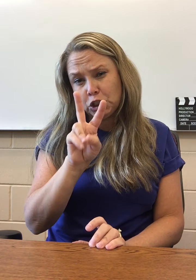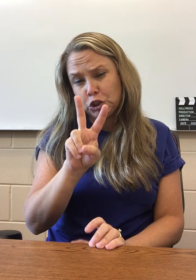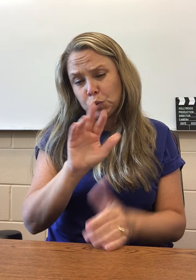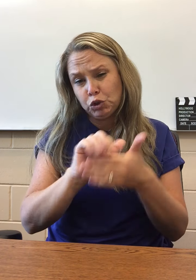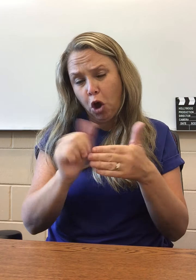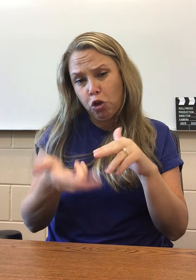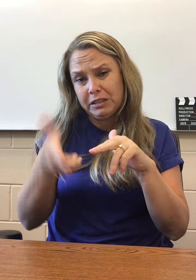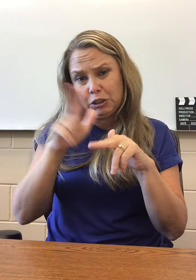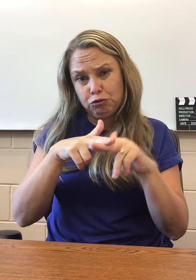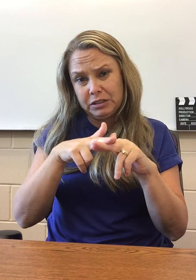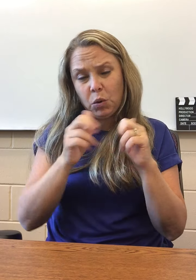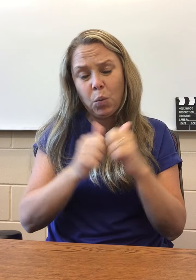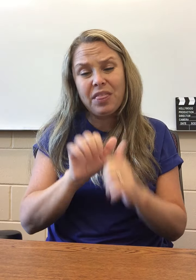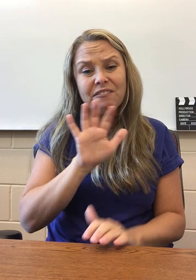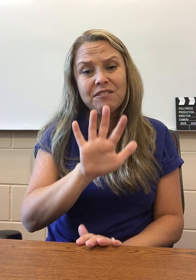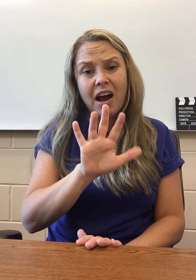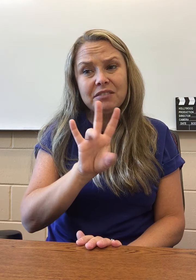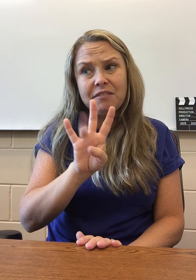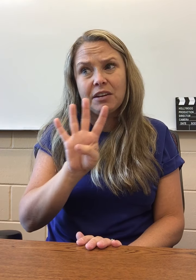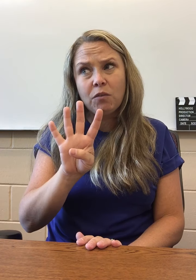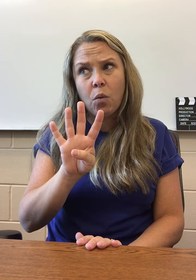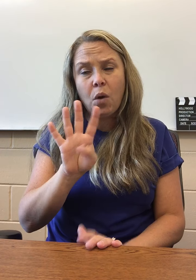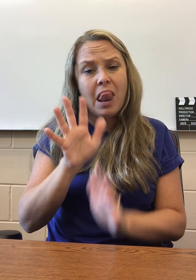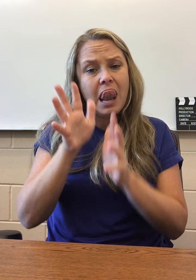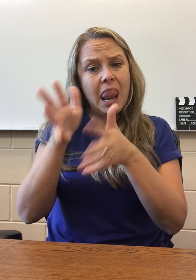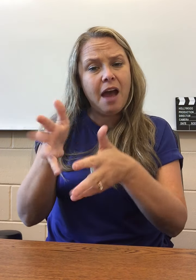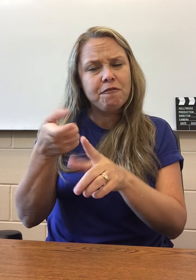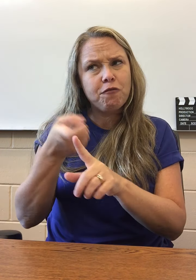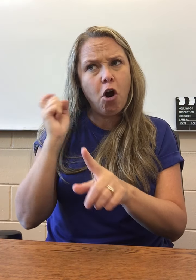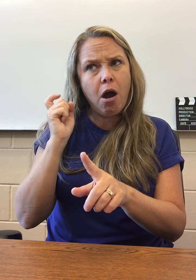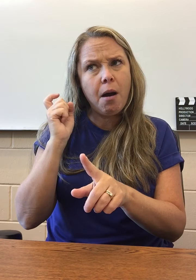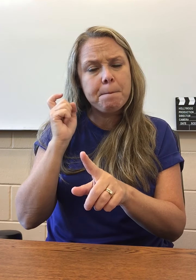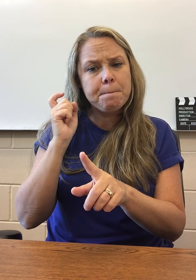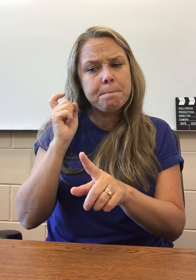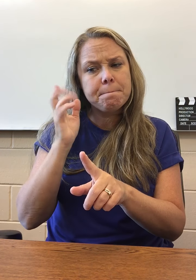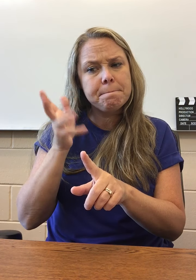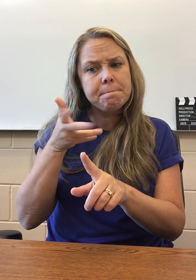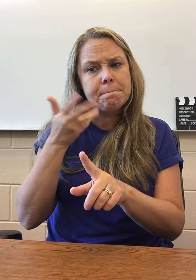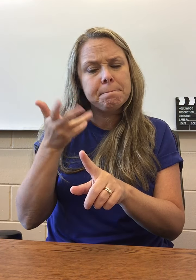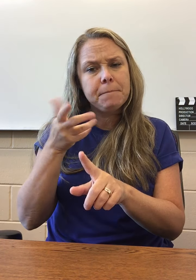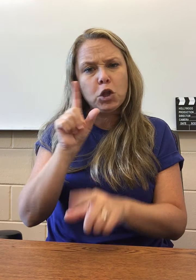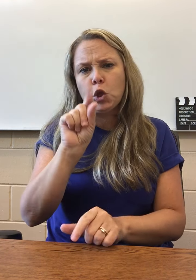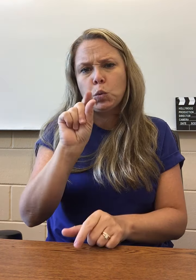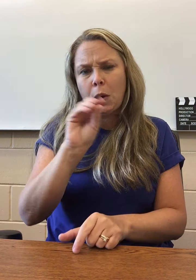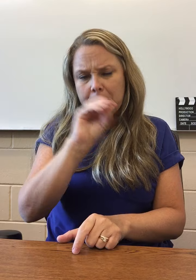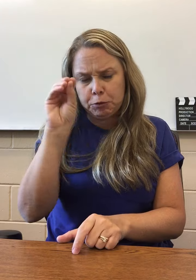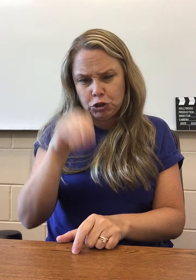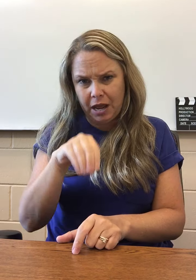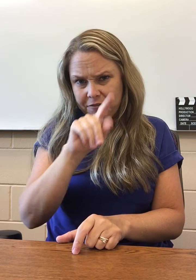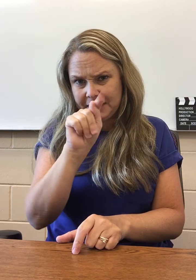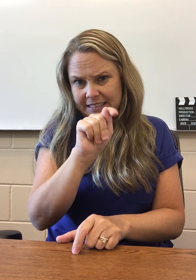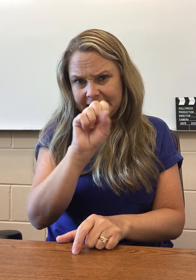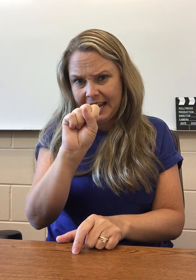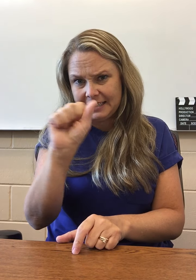with 574 left from the uh the the 20 of the tsa money and they were